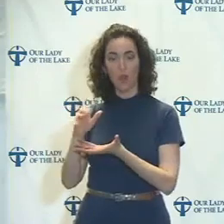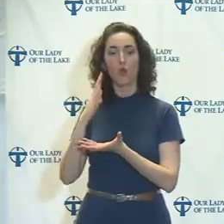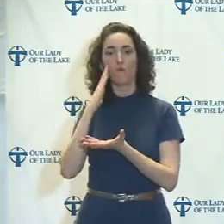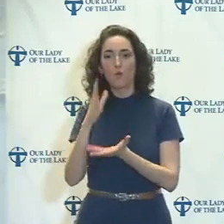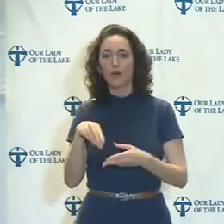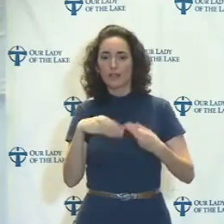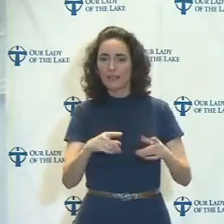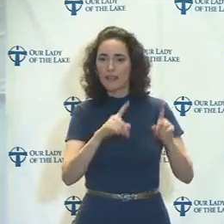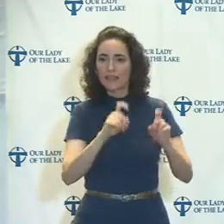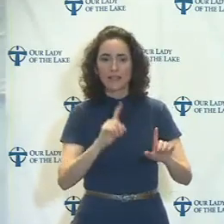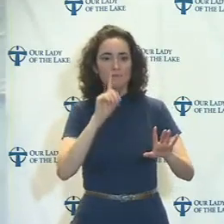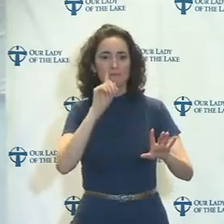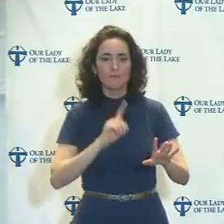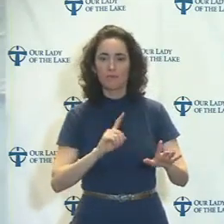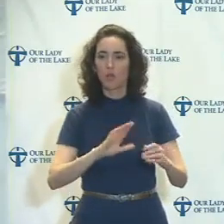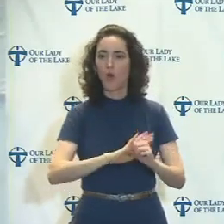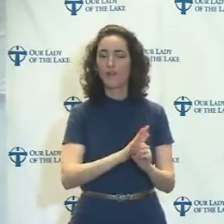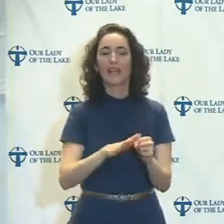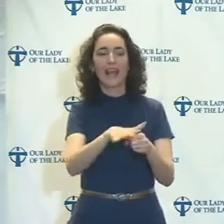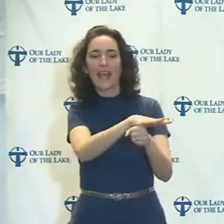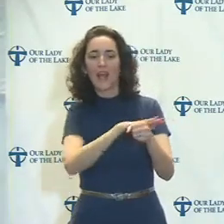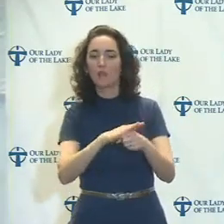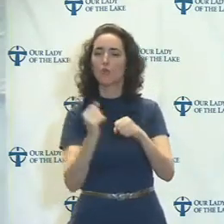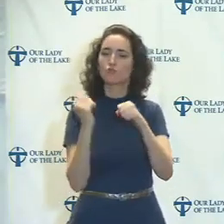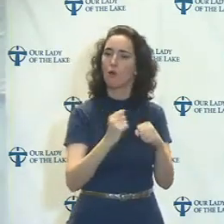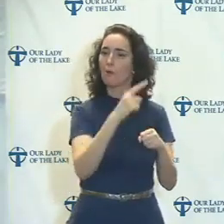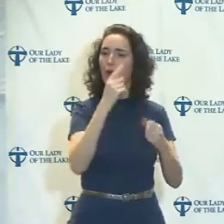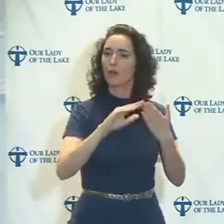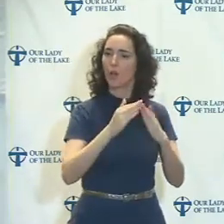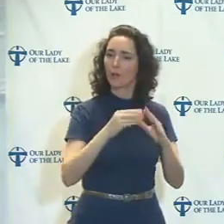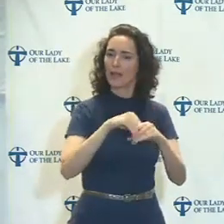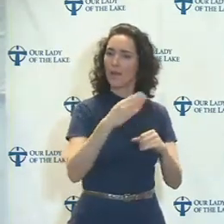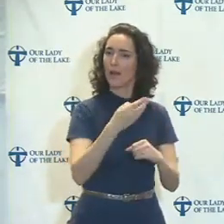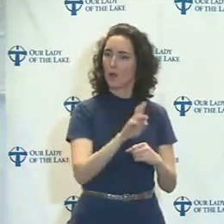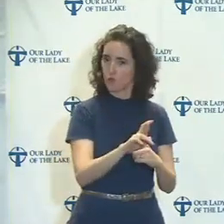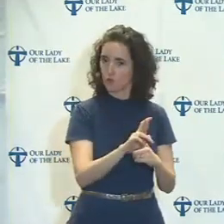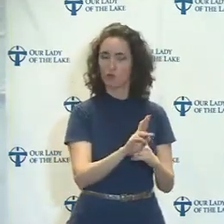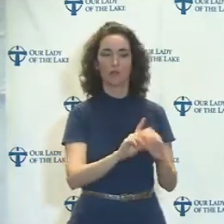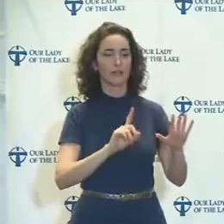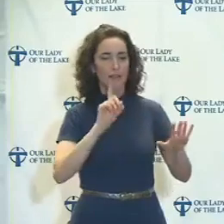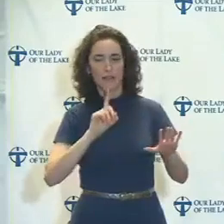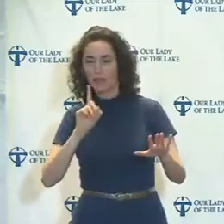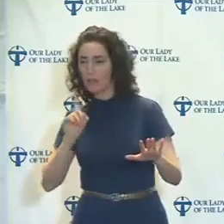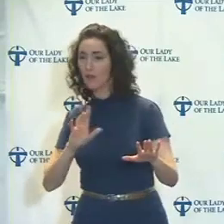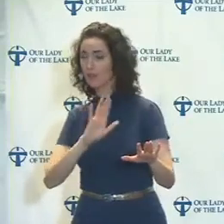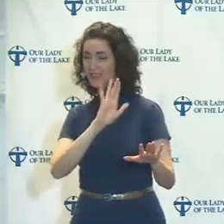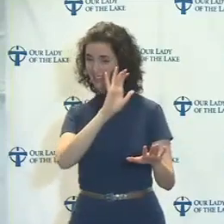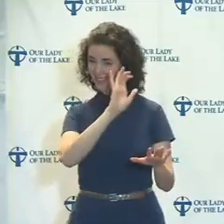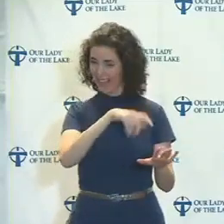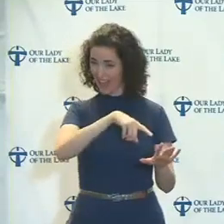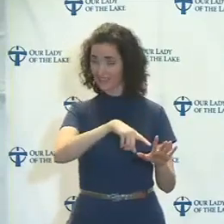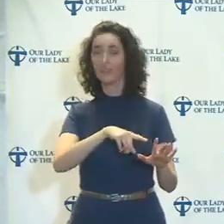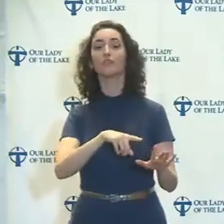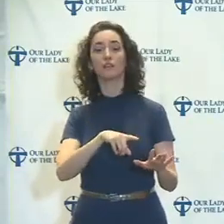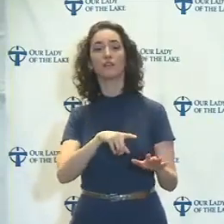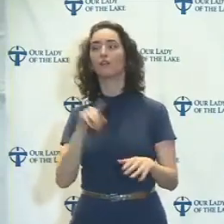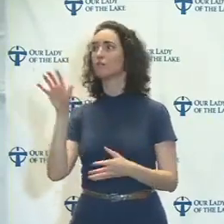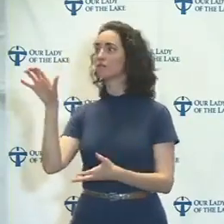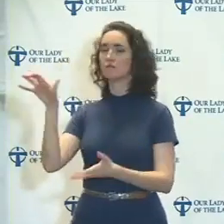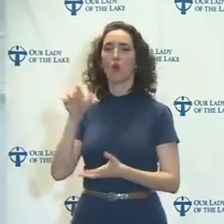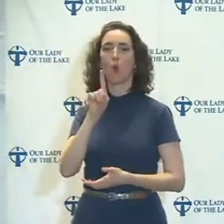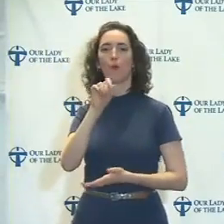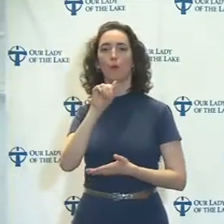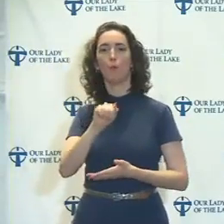testing in African American communities here in Baton Rouge. This is a $1.8 million initiative that would provide